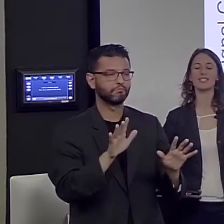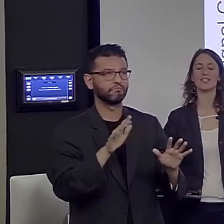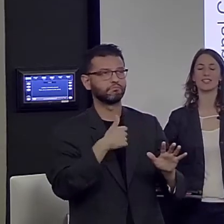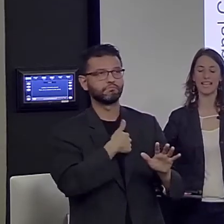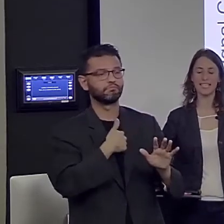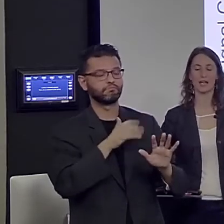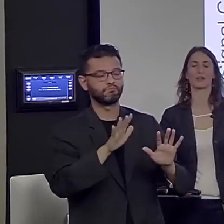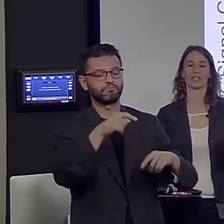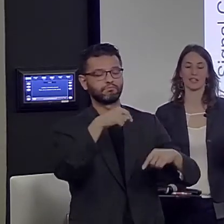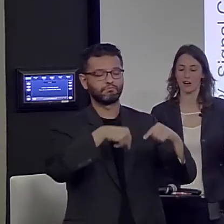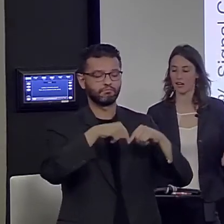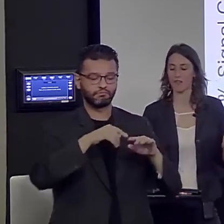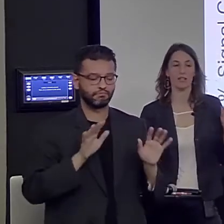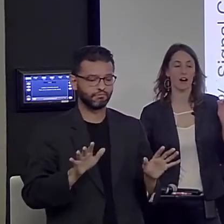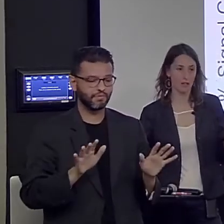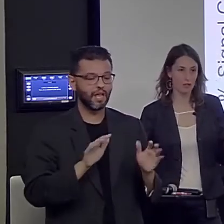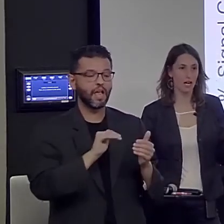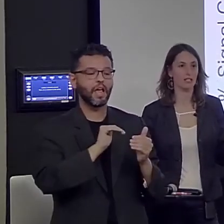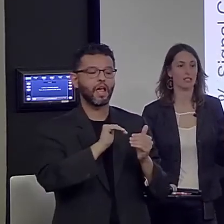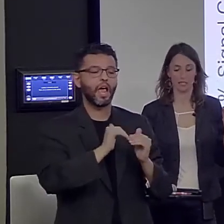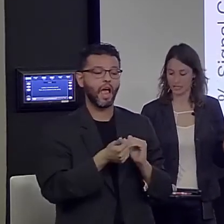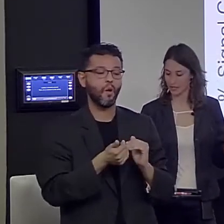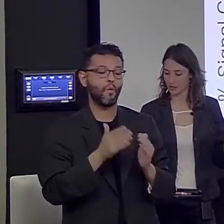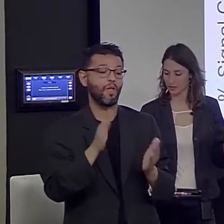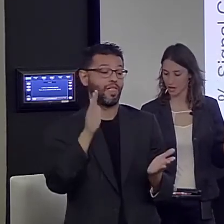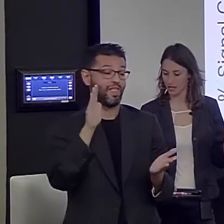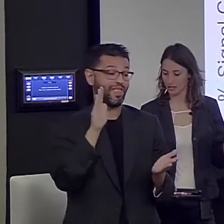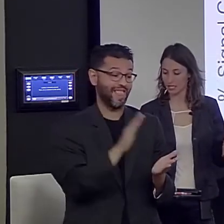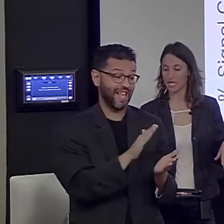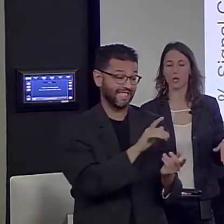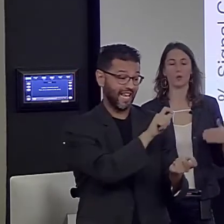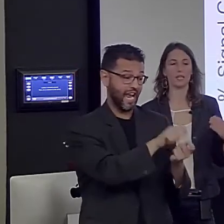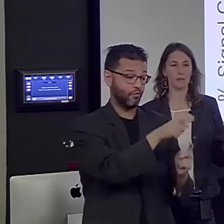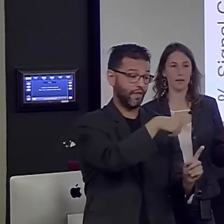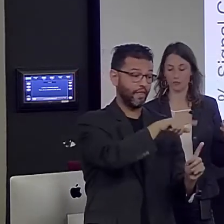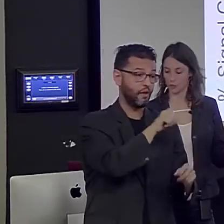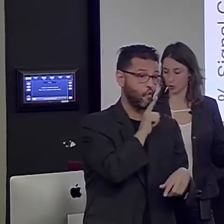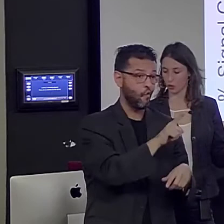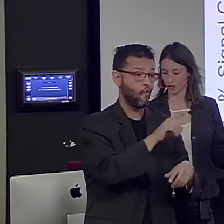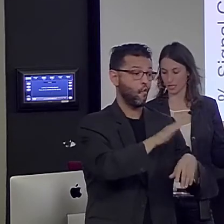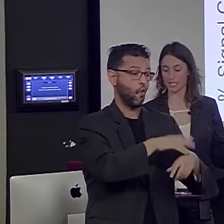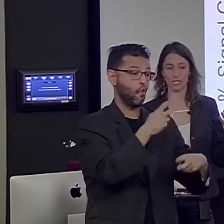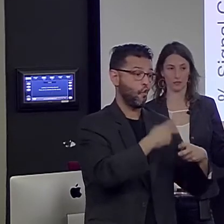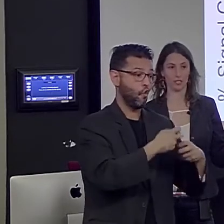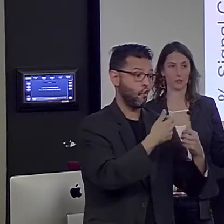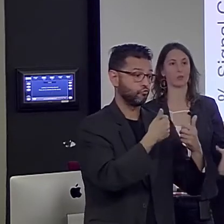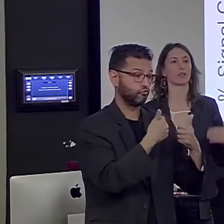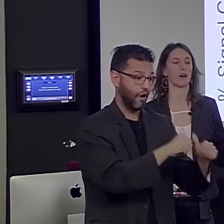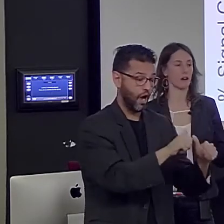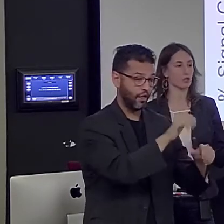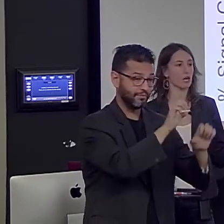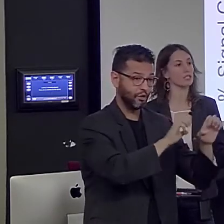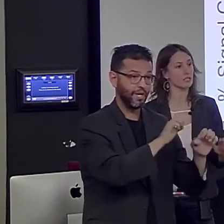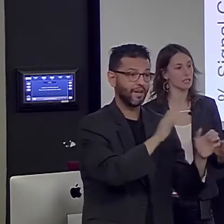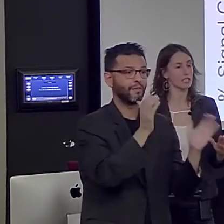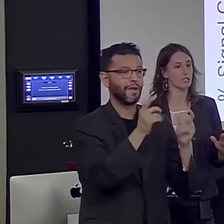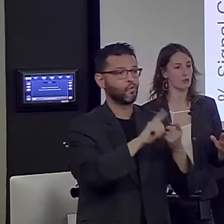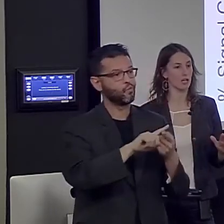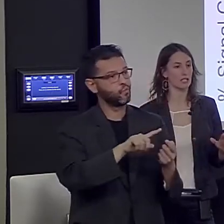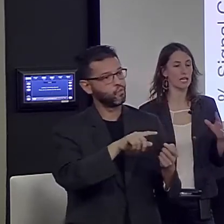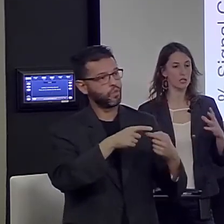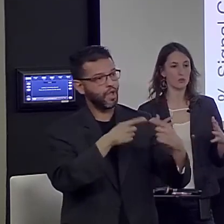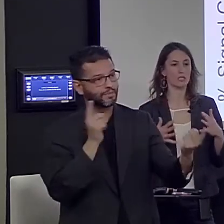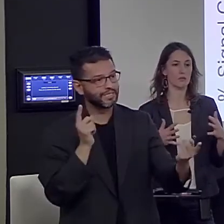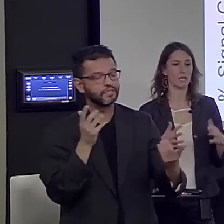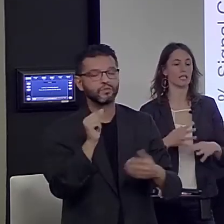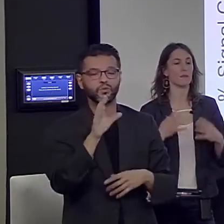how much less accurate they are on the hard trials than the easy trials, with the amount of visual cortex difference between the hard trials and the easy